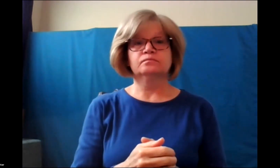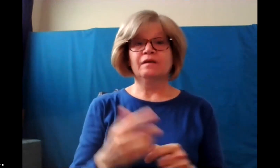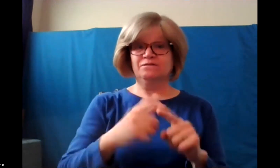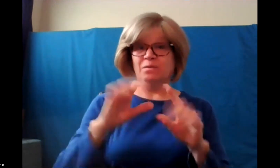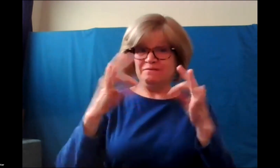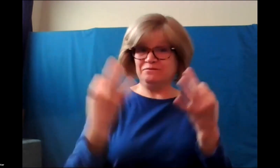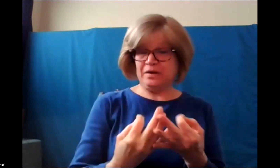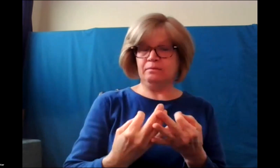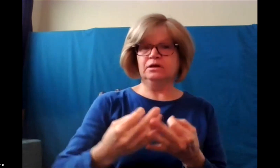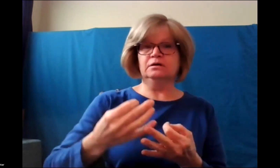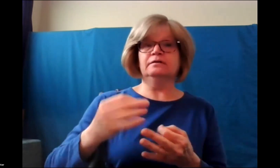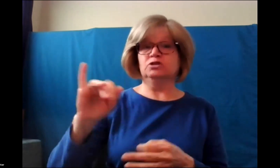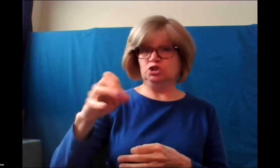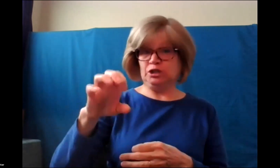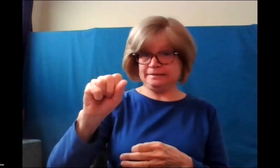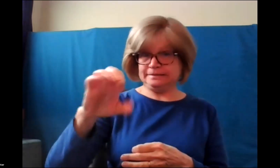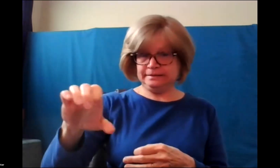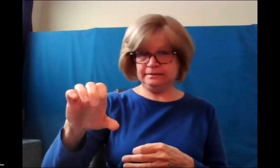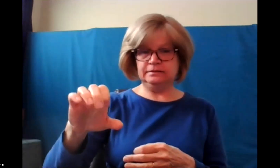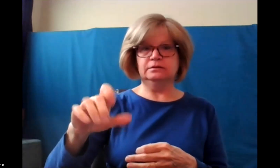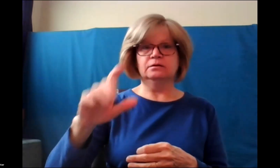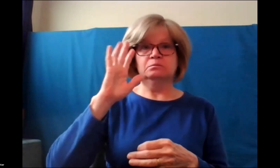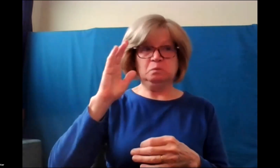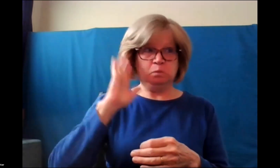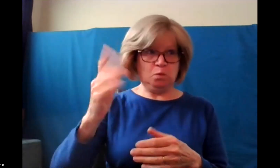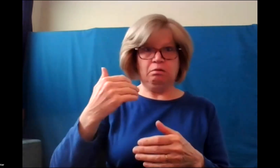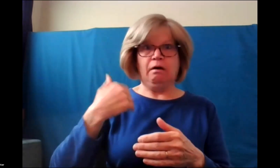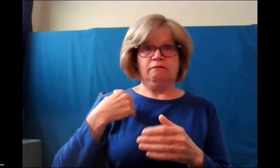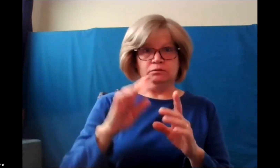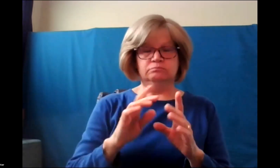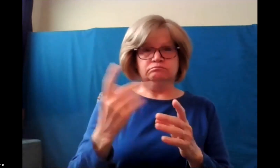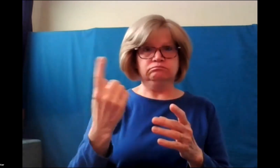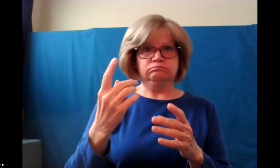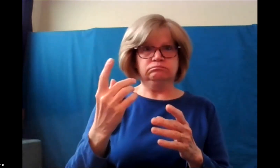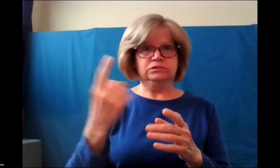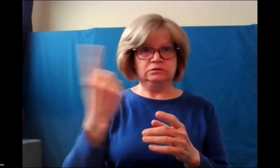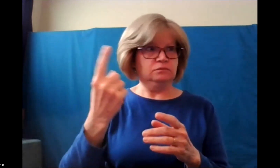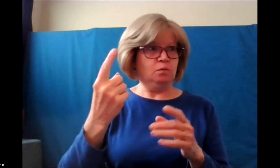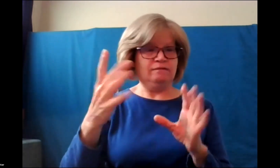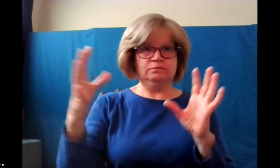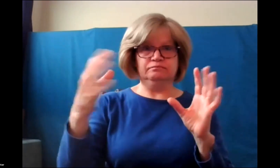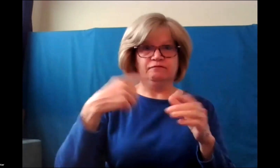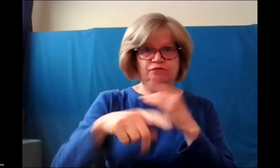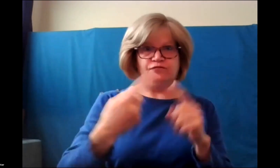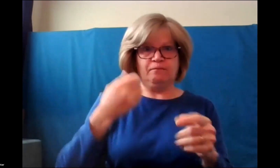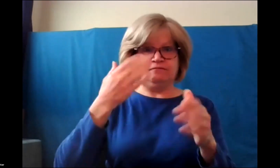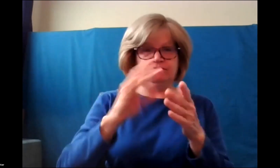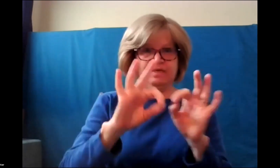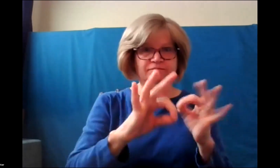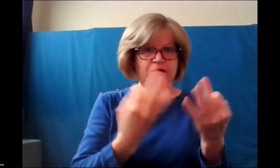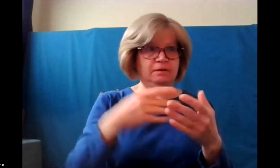shall come out from the stock of Jesse, and a branch shall grow out of his roots. The Spirit of the Lord shall rest on